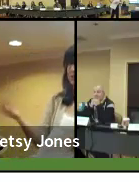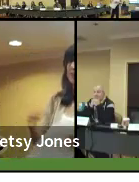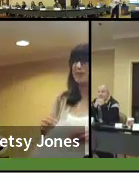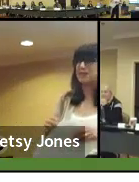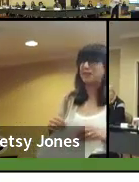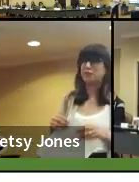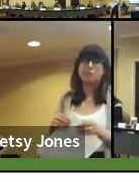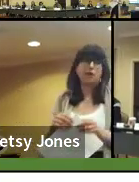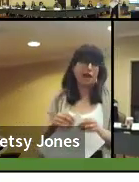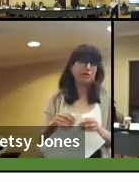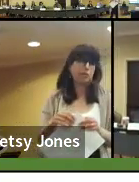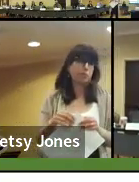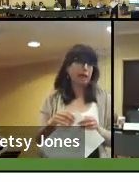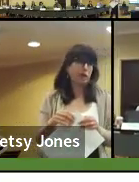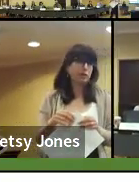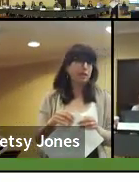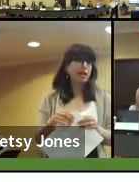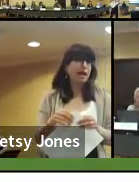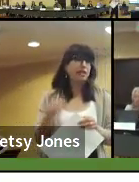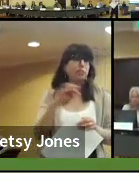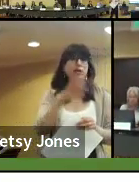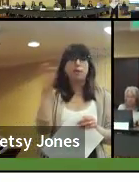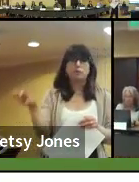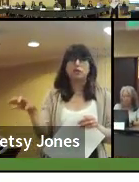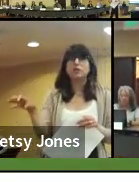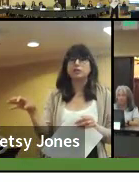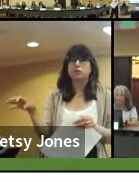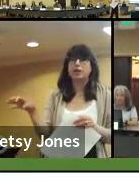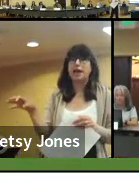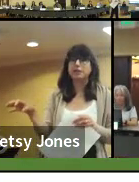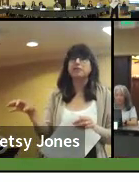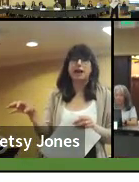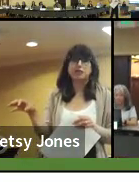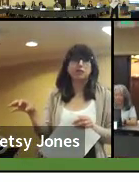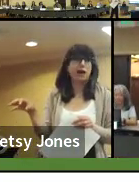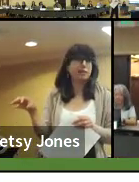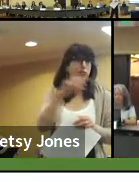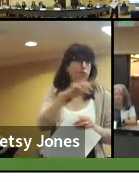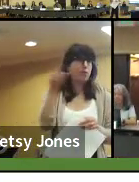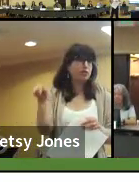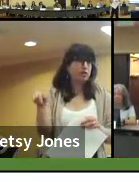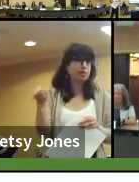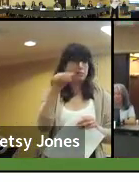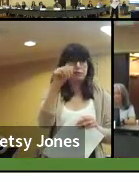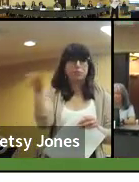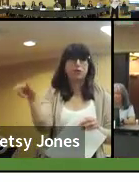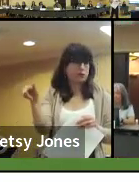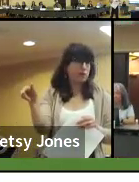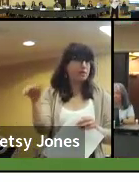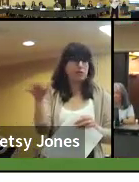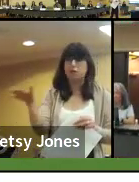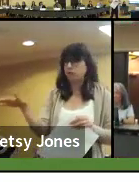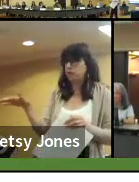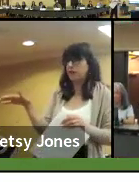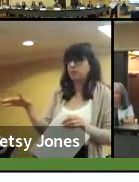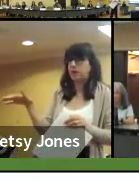12:15 is when we're going to be hearing from our expert panel. And there will be an opportunity toward the end of that to ask your questions. That we have some pre-written